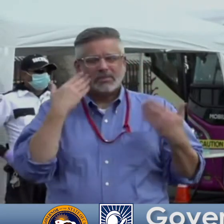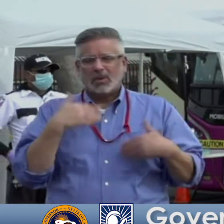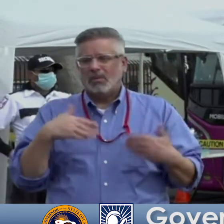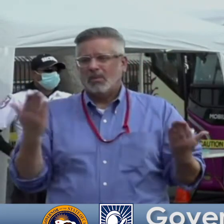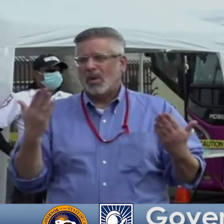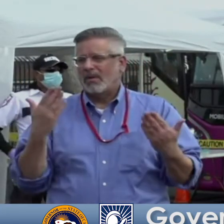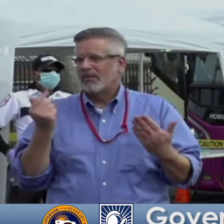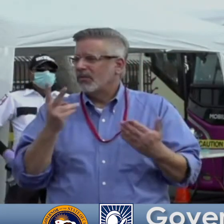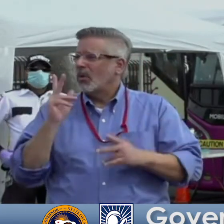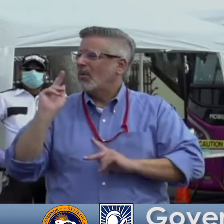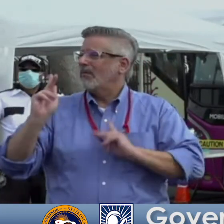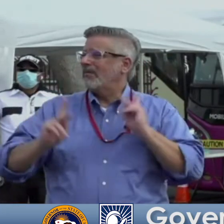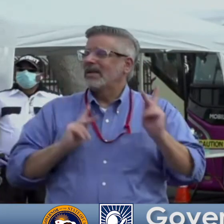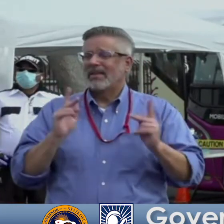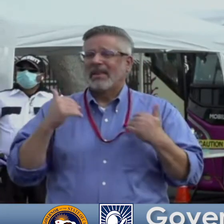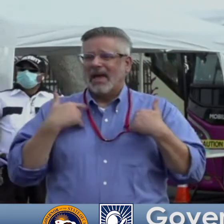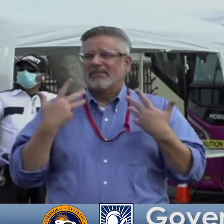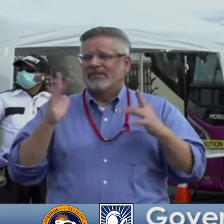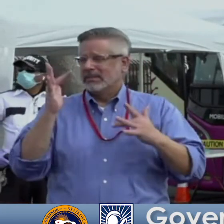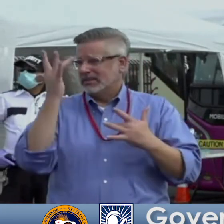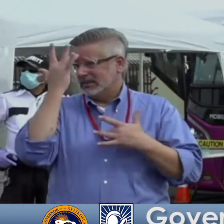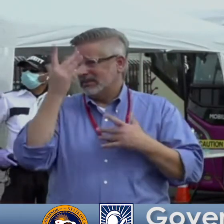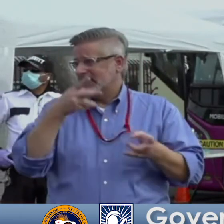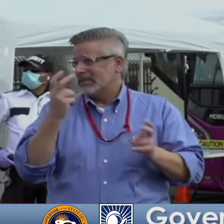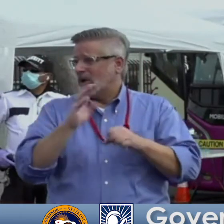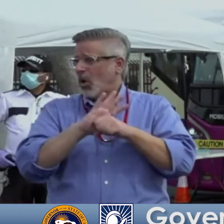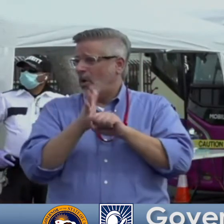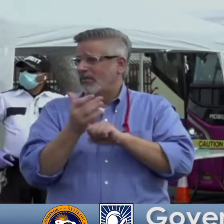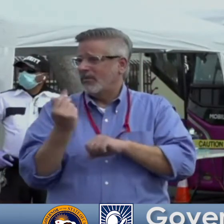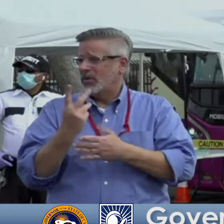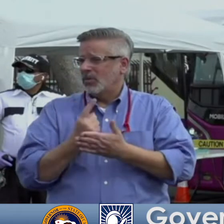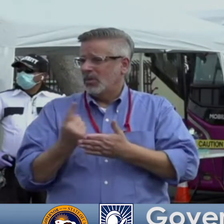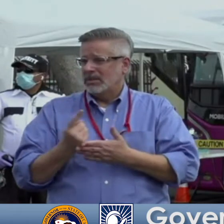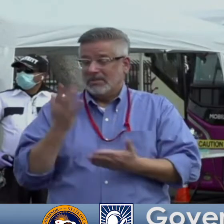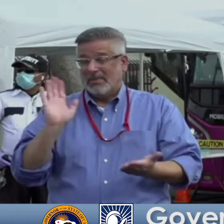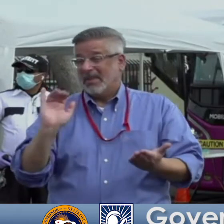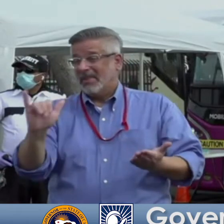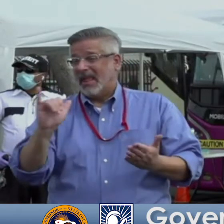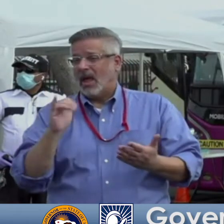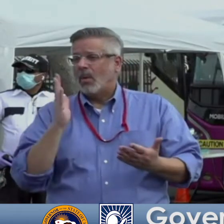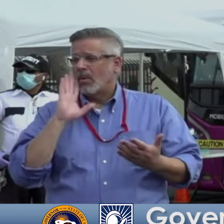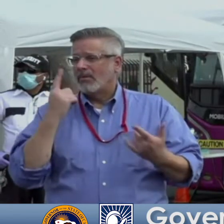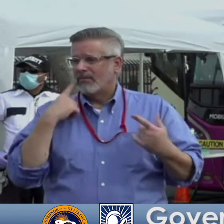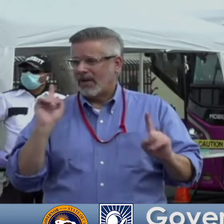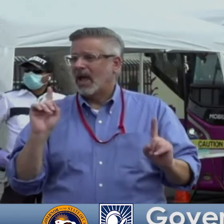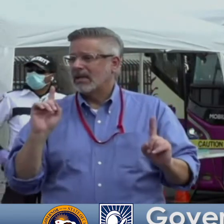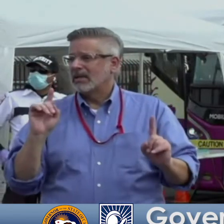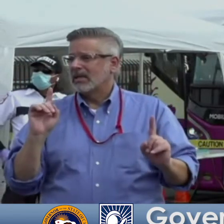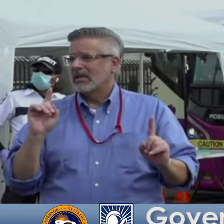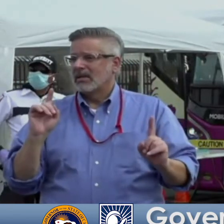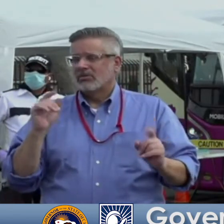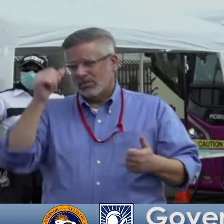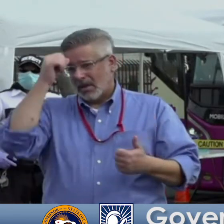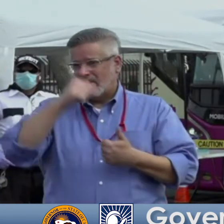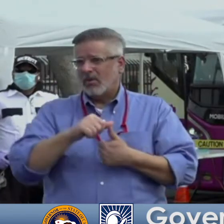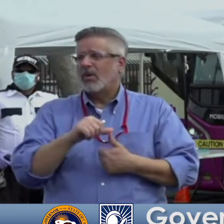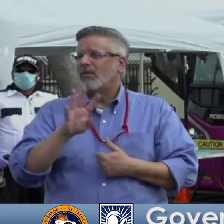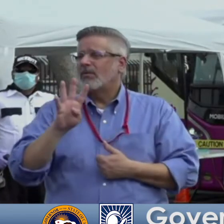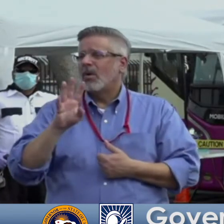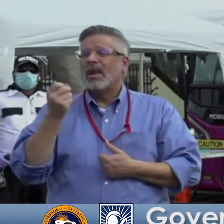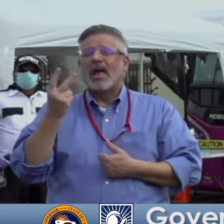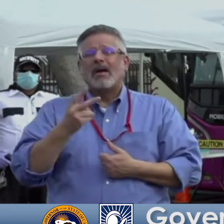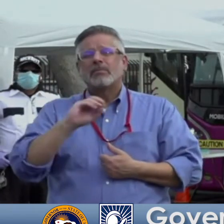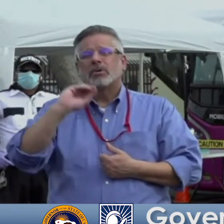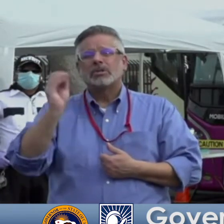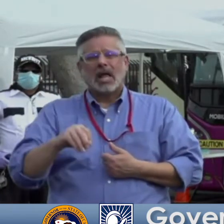more than a handful of folks that have gotten COVID in the last few weeks. Maybe that will finally wake folks up. And remember, 4.5% of folks